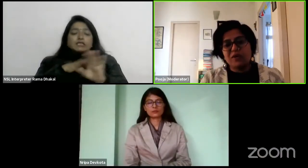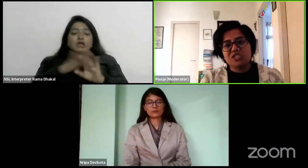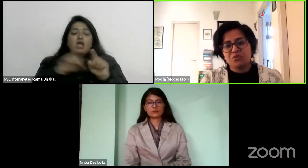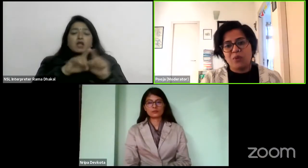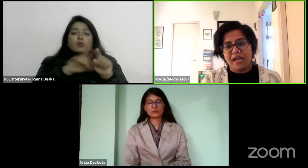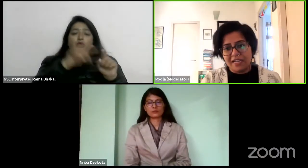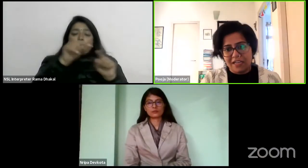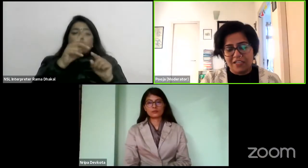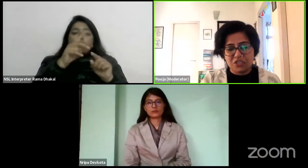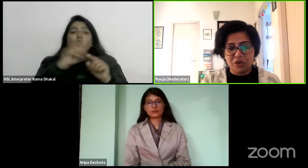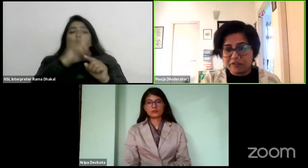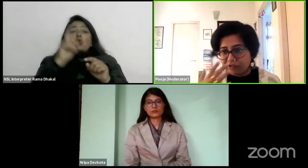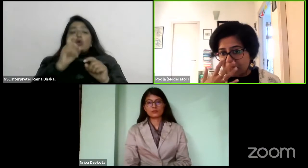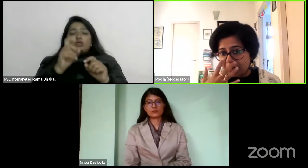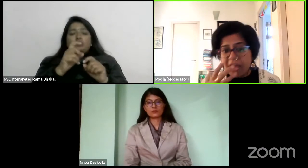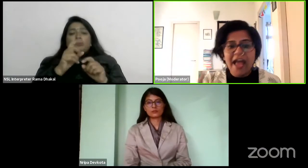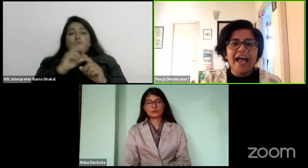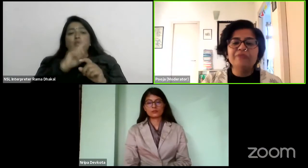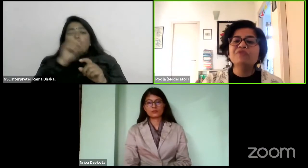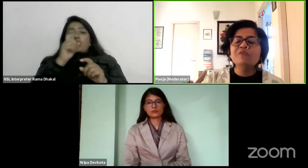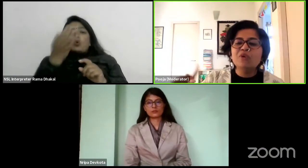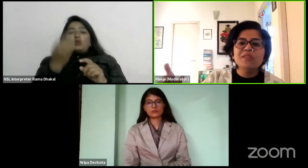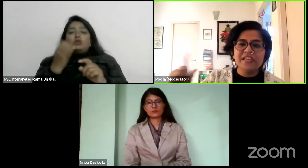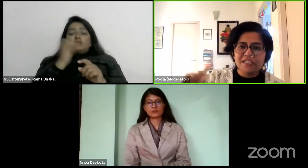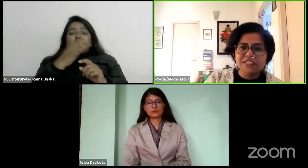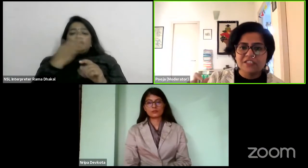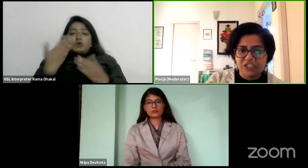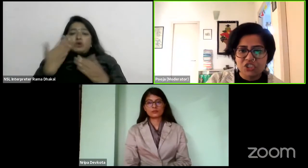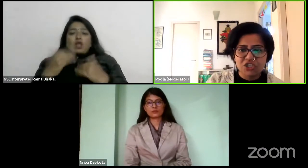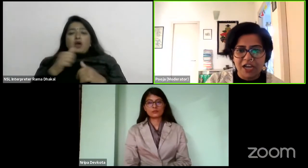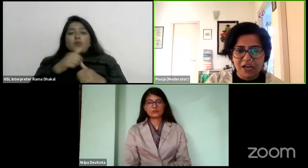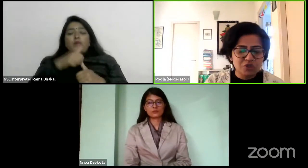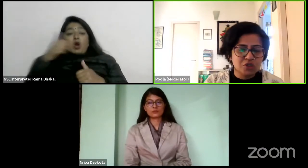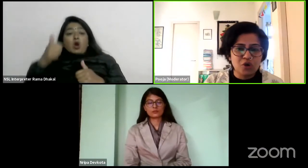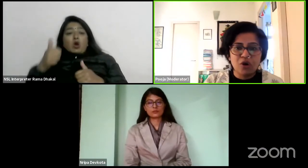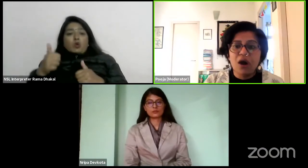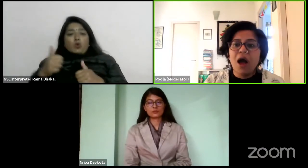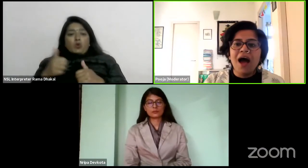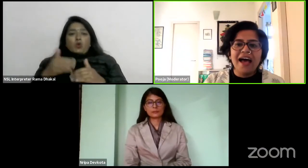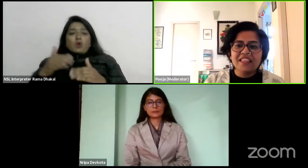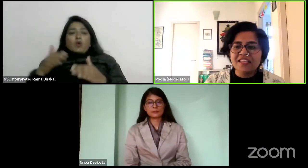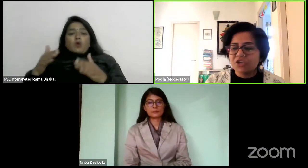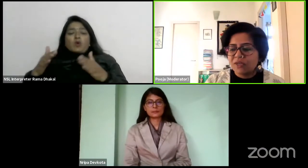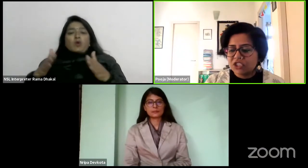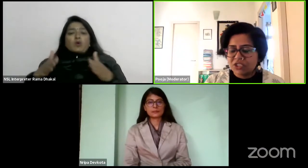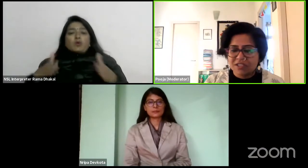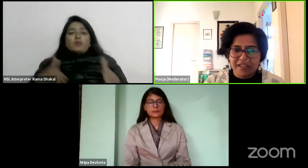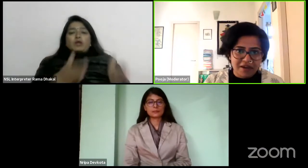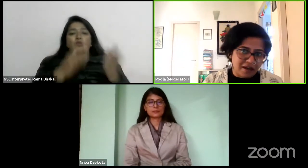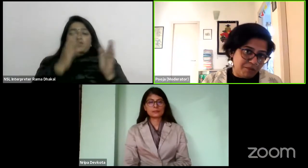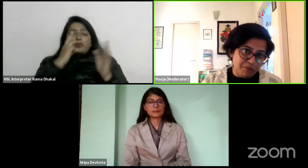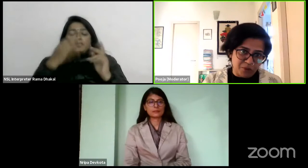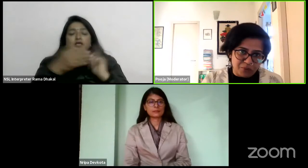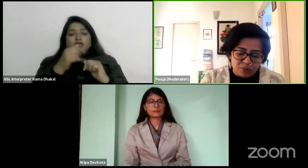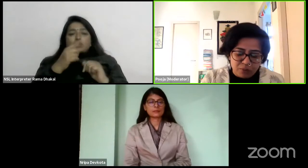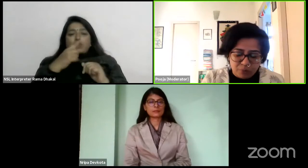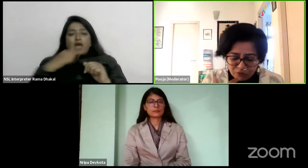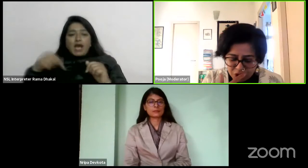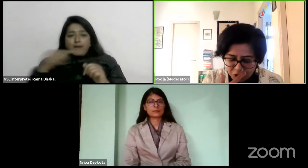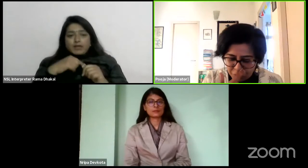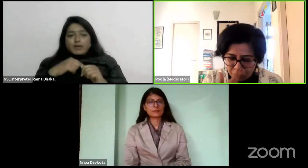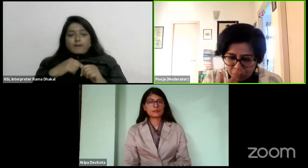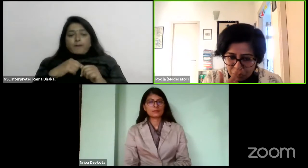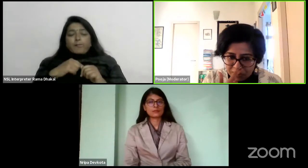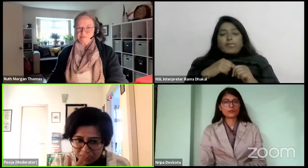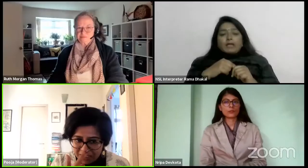address that question while talking further. And we will move in the other direction now. So I think the question then,